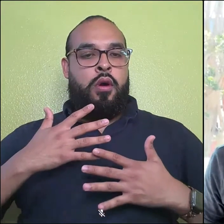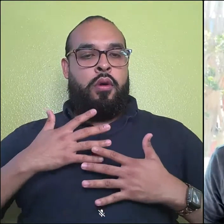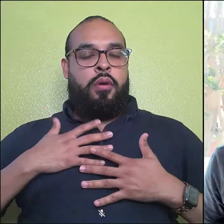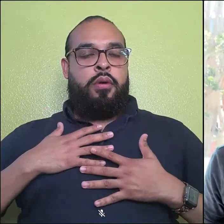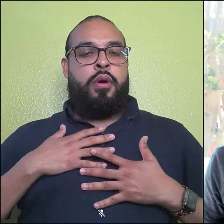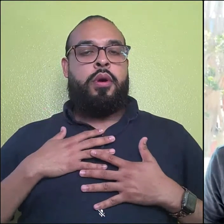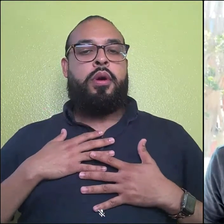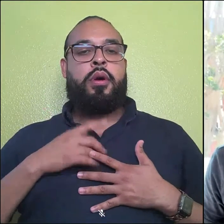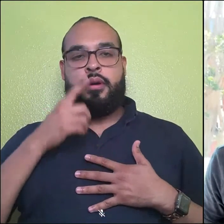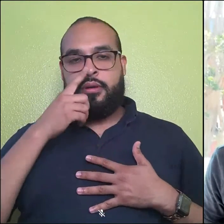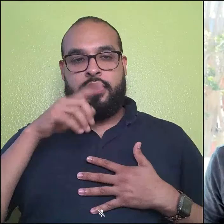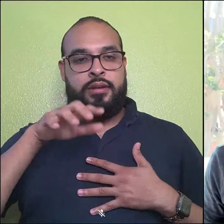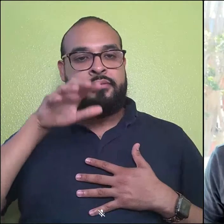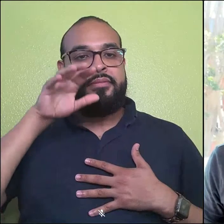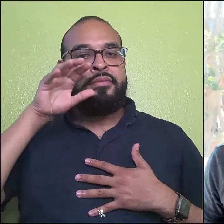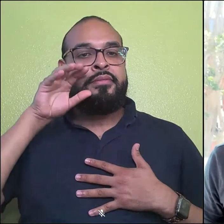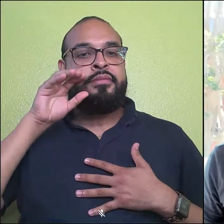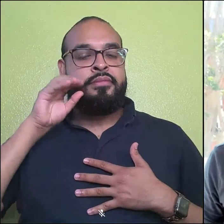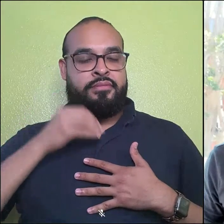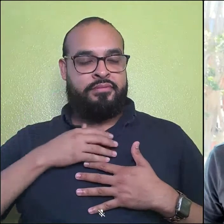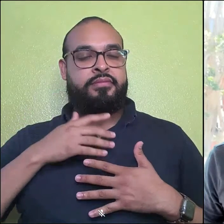Inhaling through the nose again.